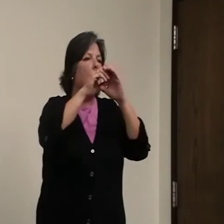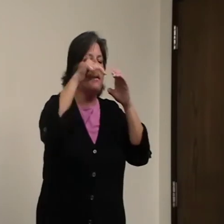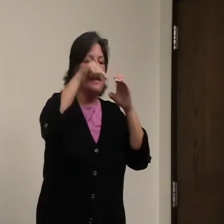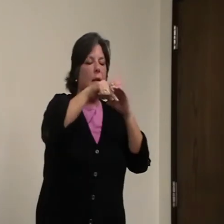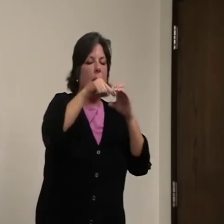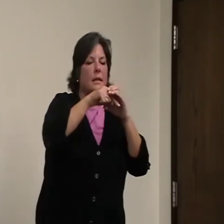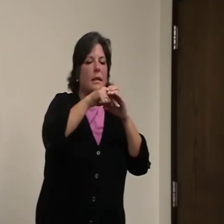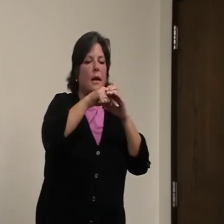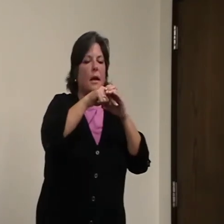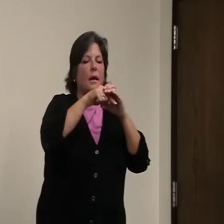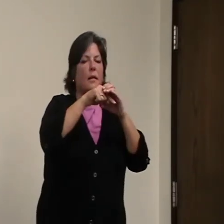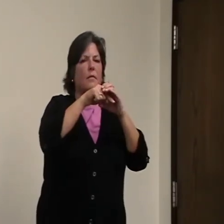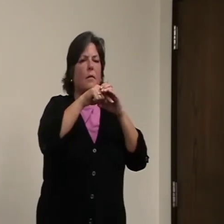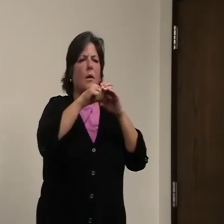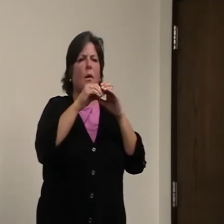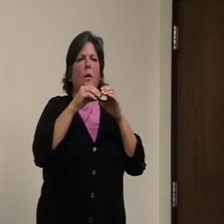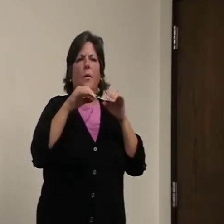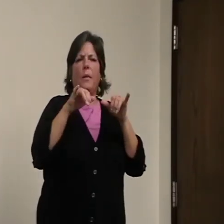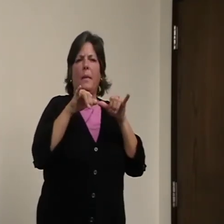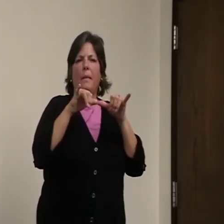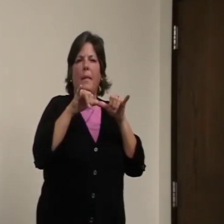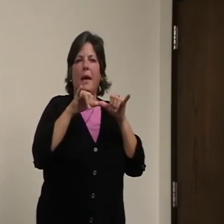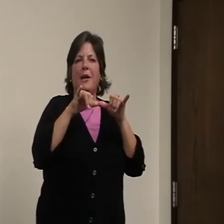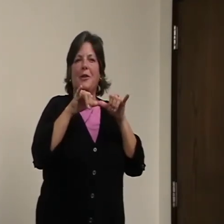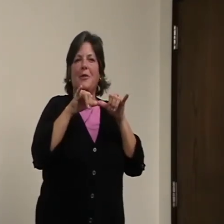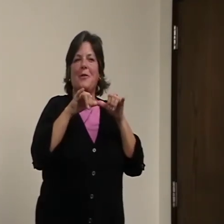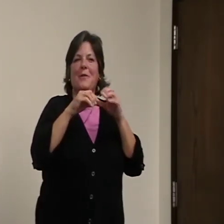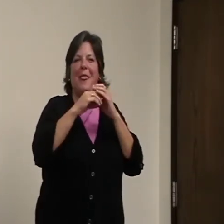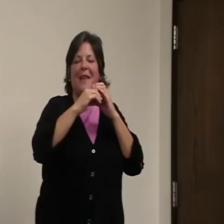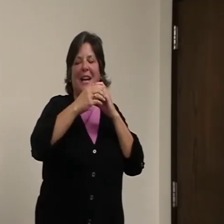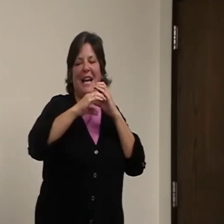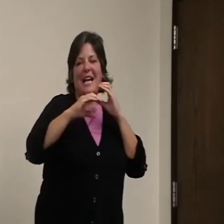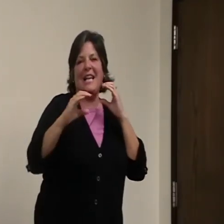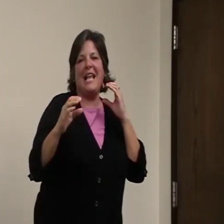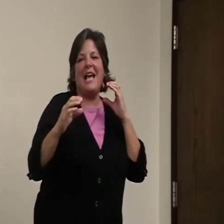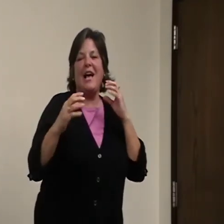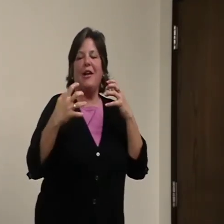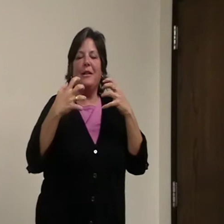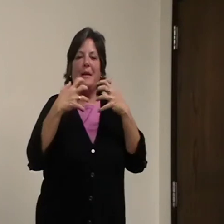and then adjust the hearing aid to a prescription for the person's hearing loss.